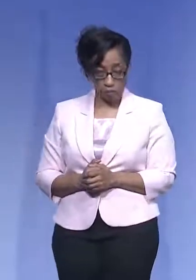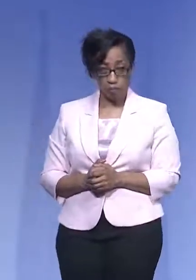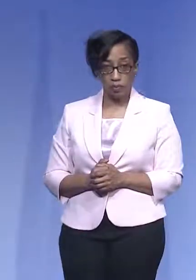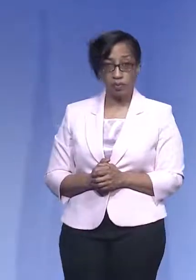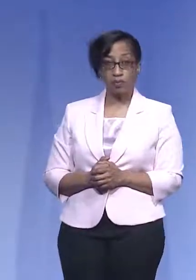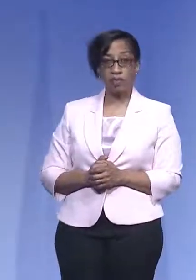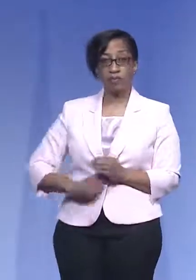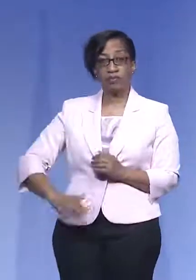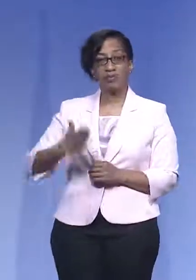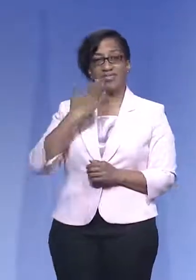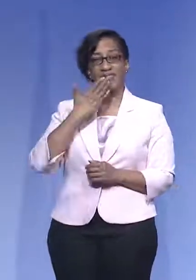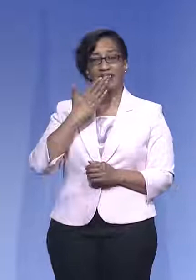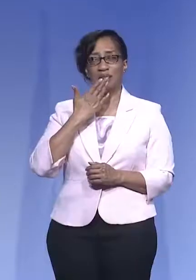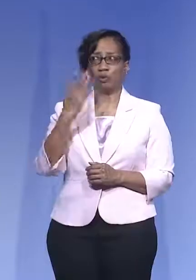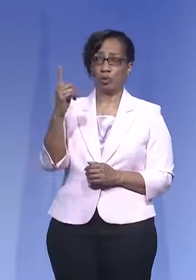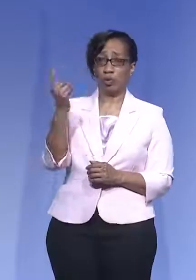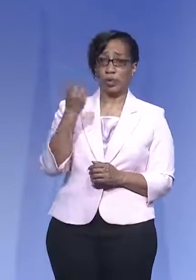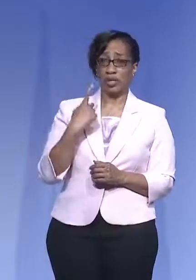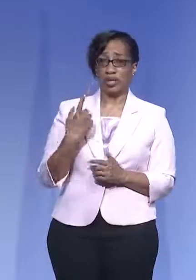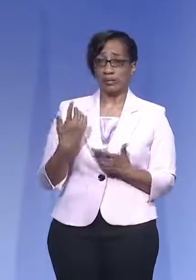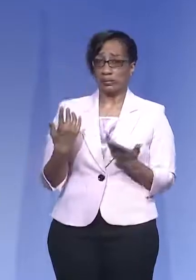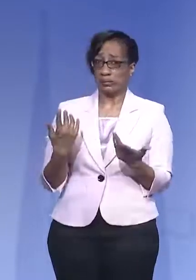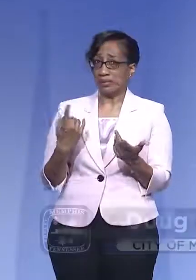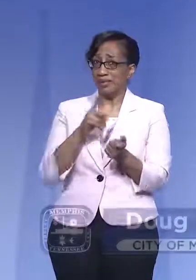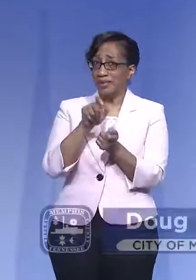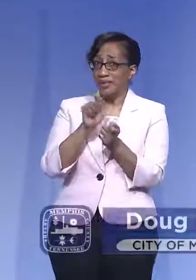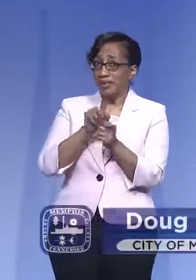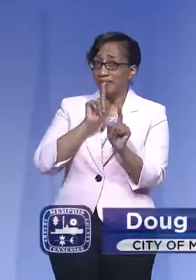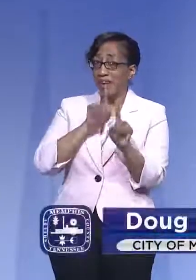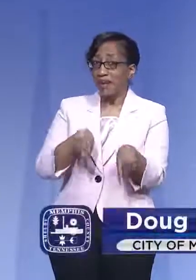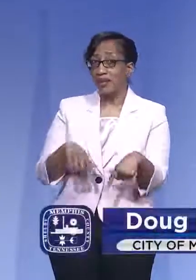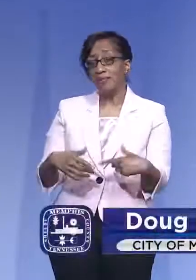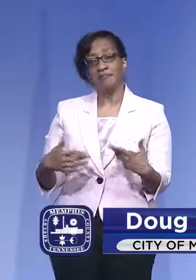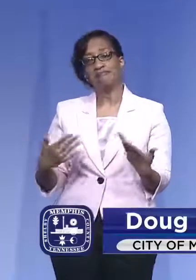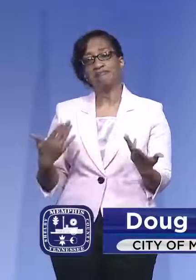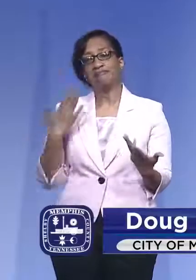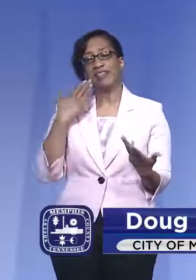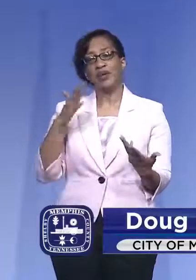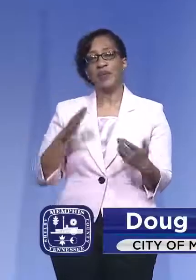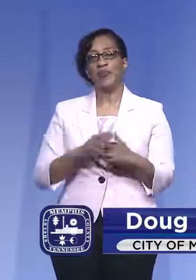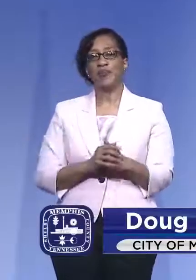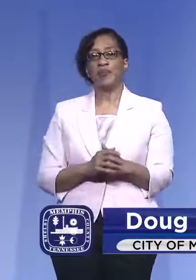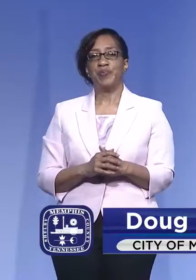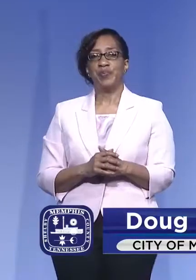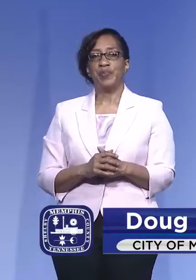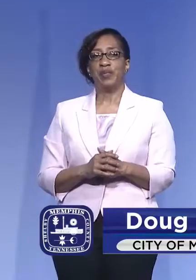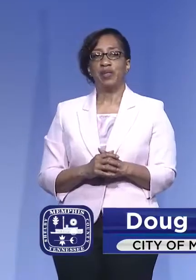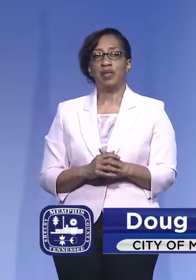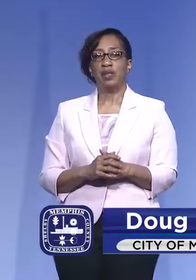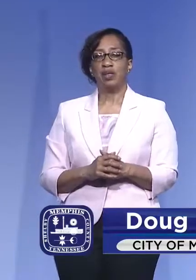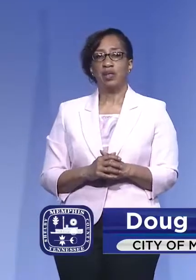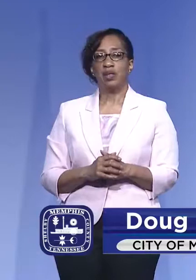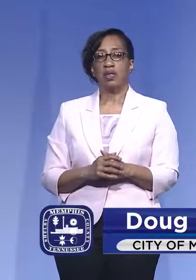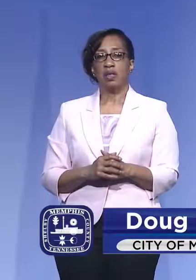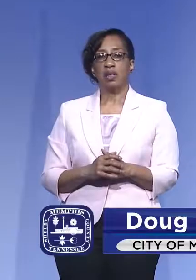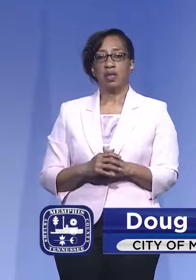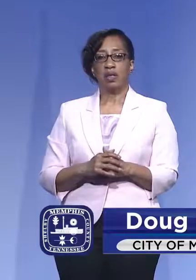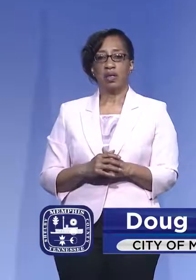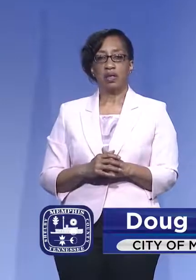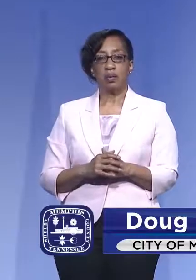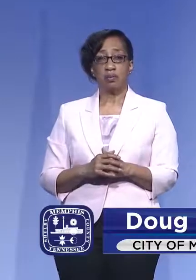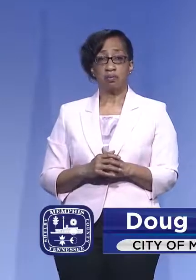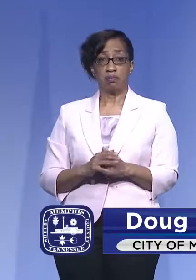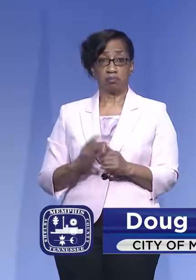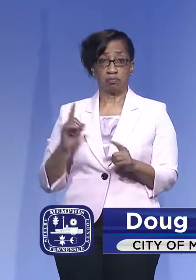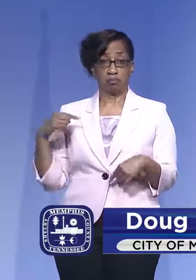Thanks, it's a good question. I don't know that there's a pat answer or a definitive science behind it, but I think, I don't know that there's anything that hasn't